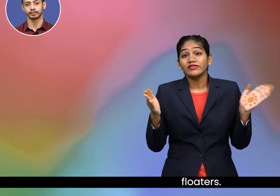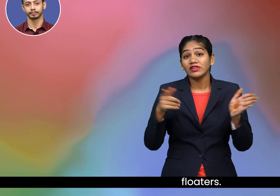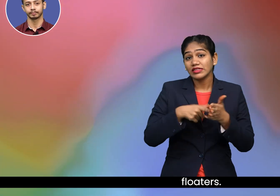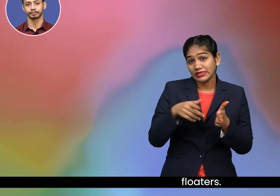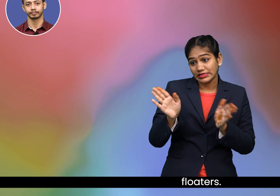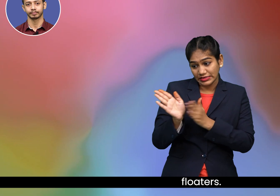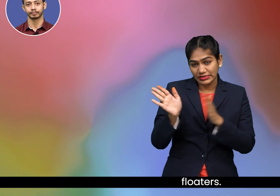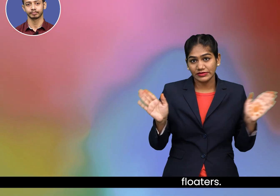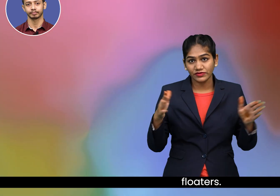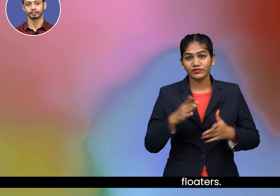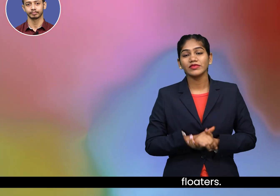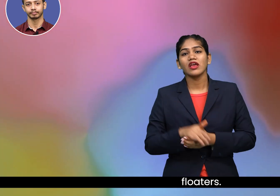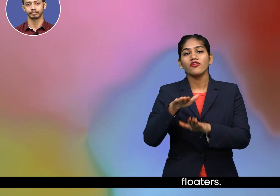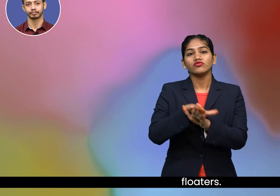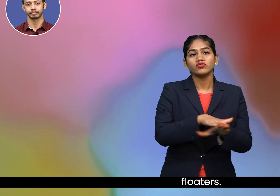floaters.